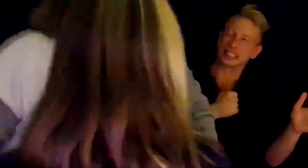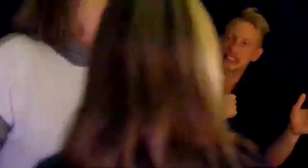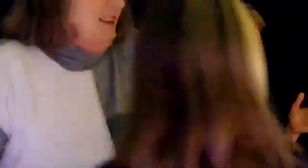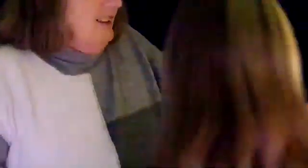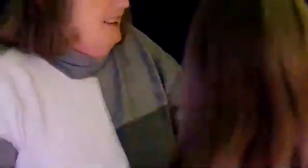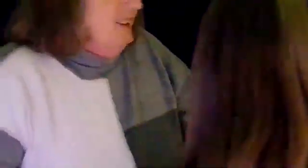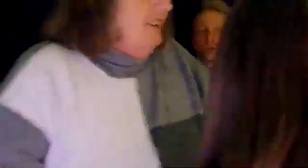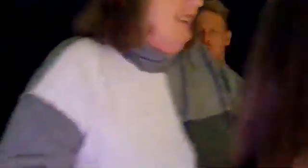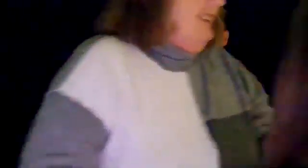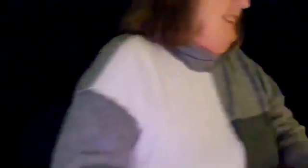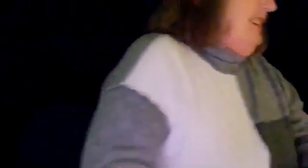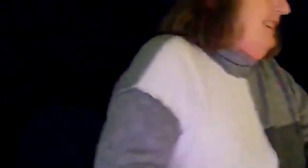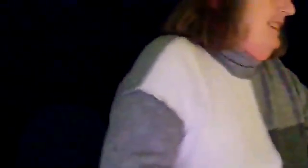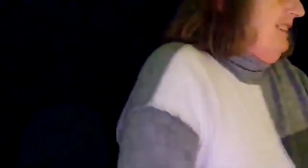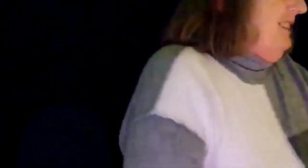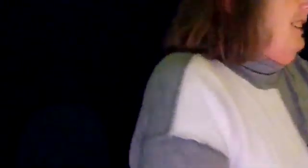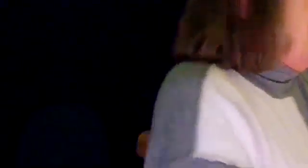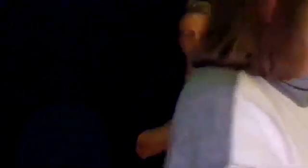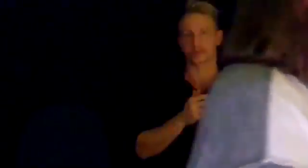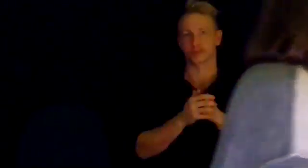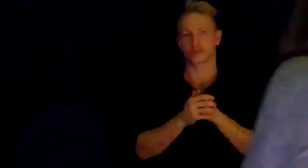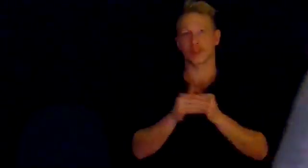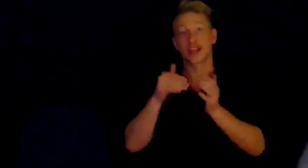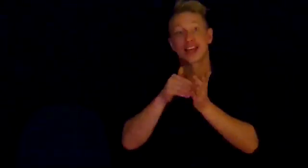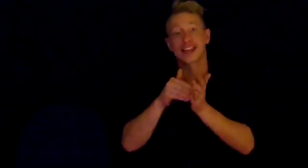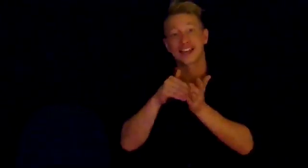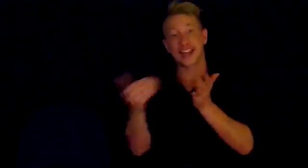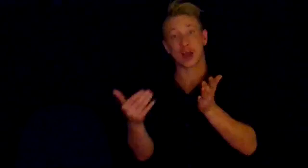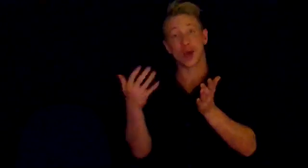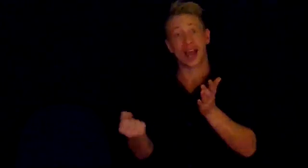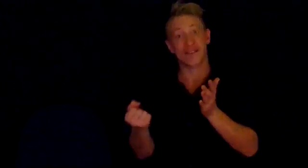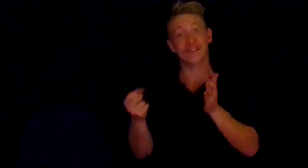darling. And now we have David Murray.